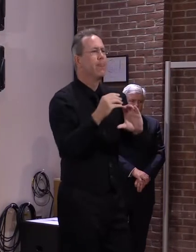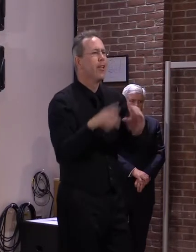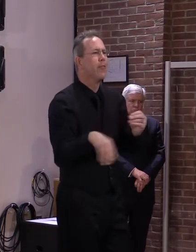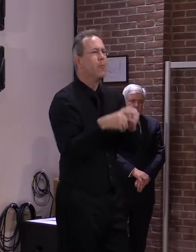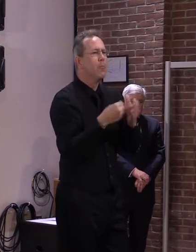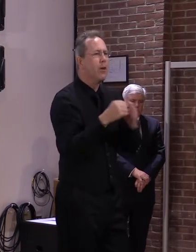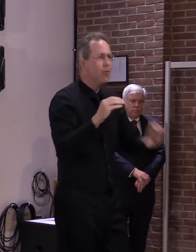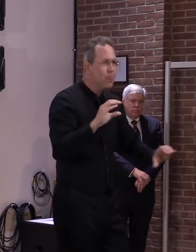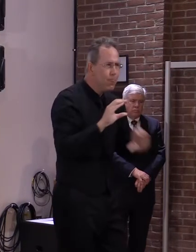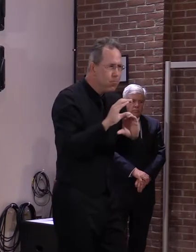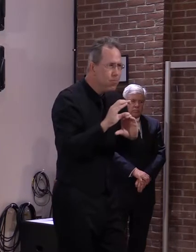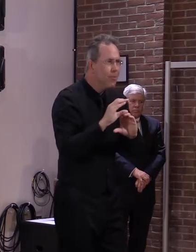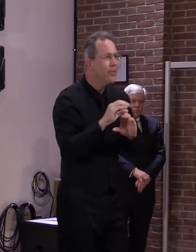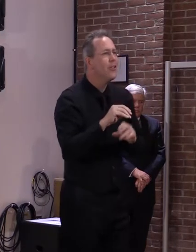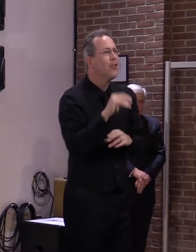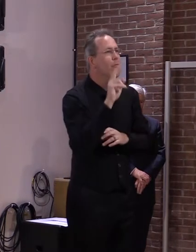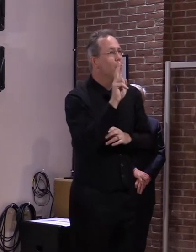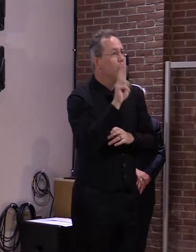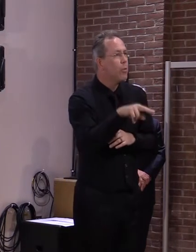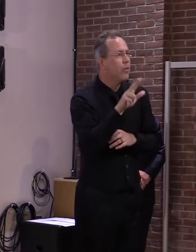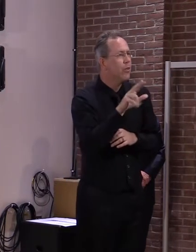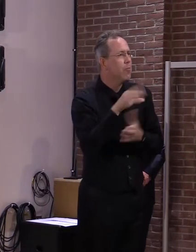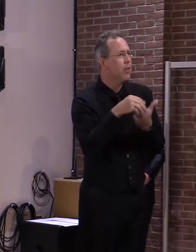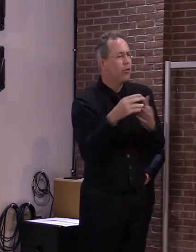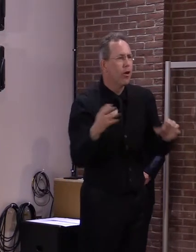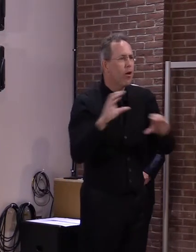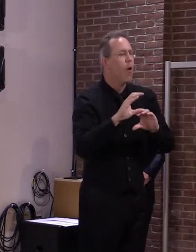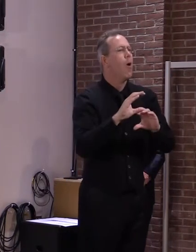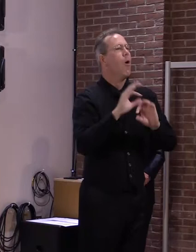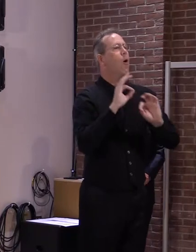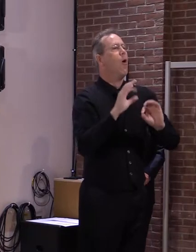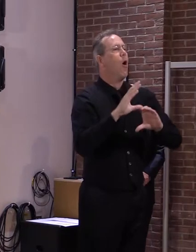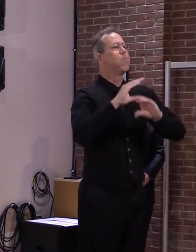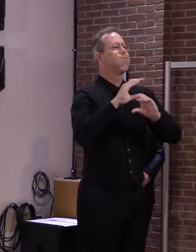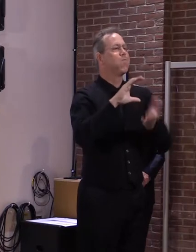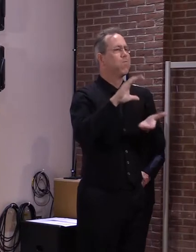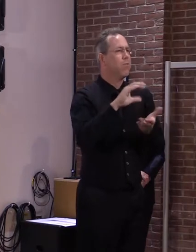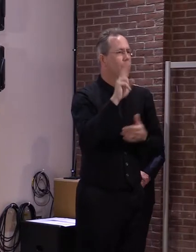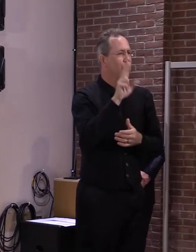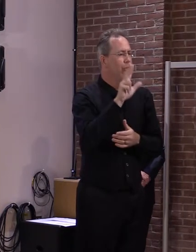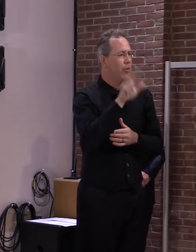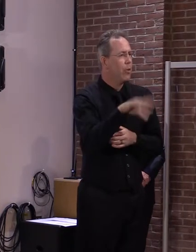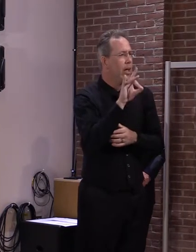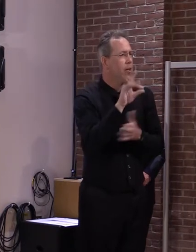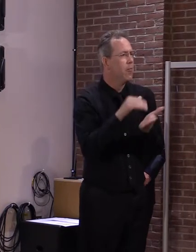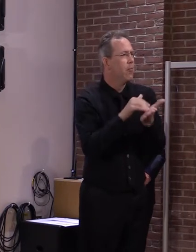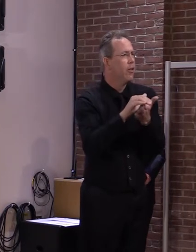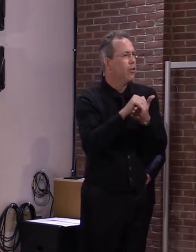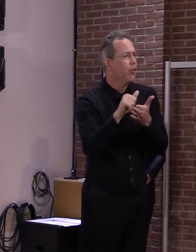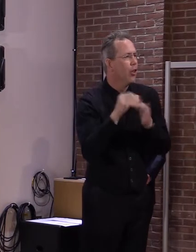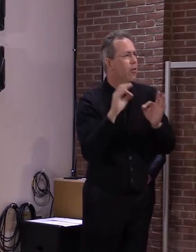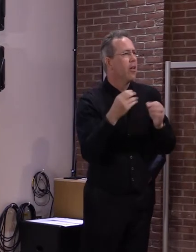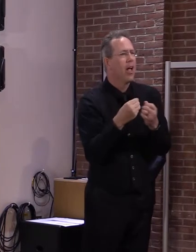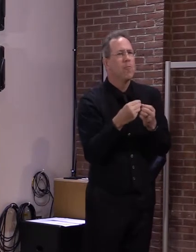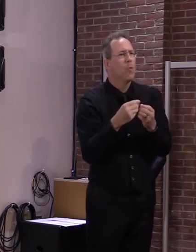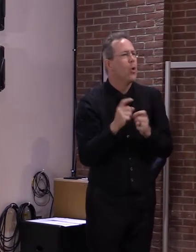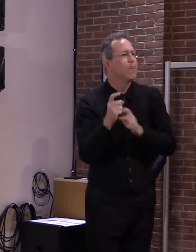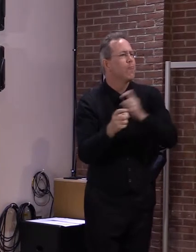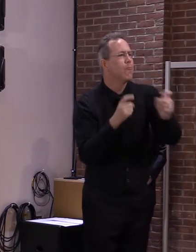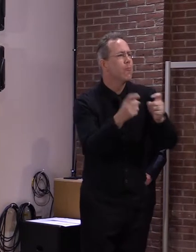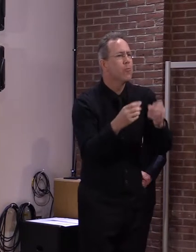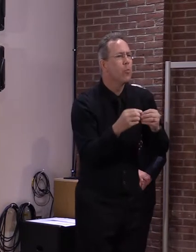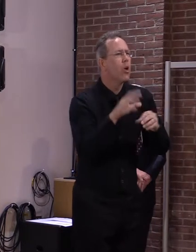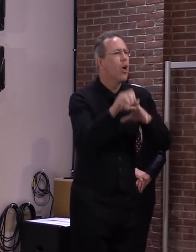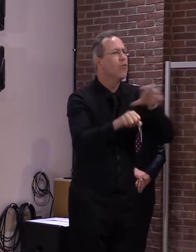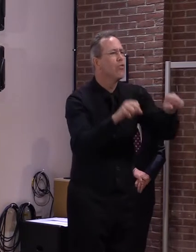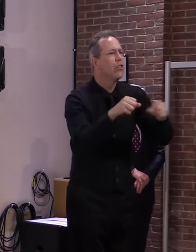added to the grant program. The total funding will allow us to reach even further, add even more programming, include options in more